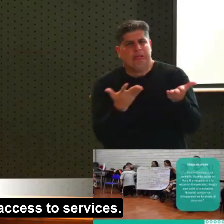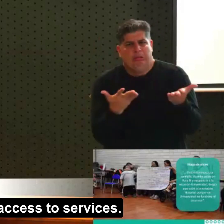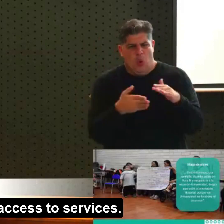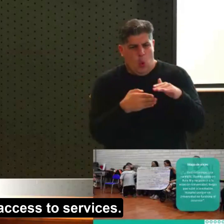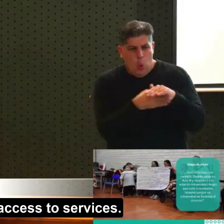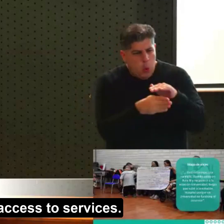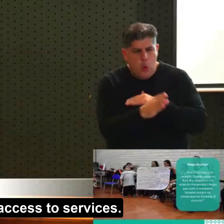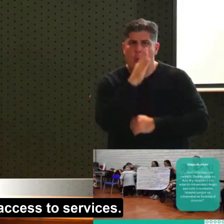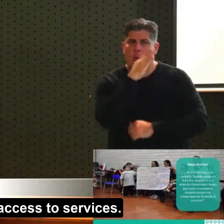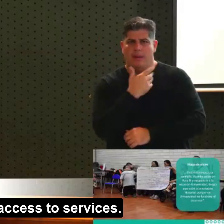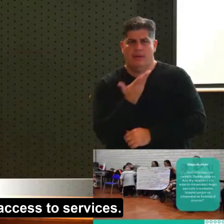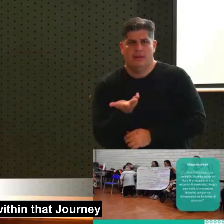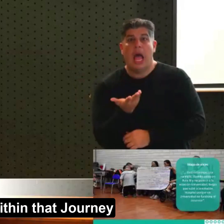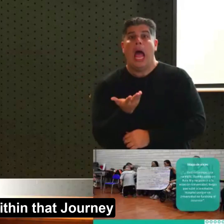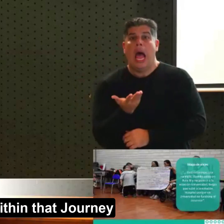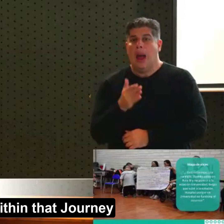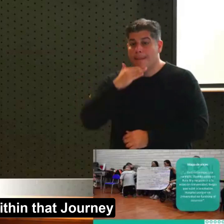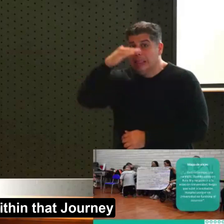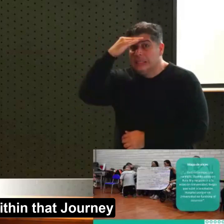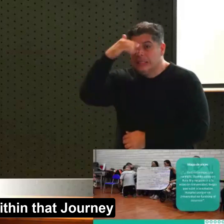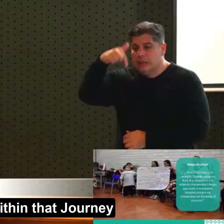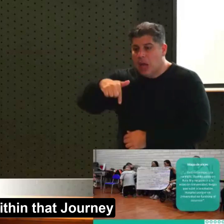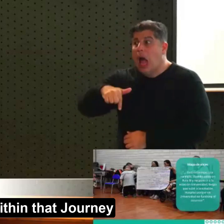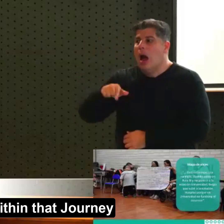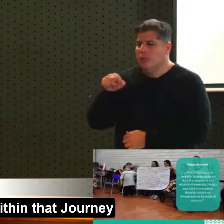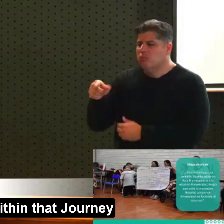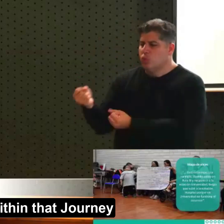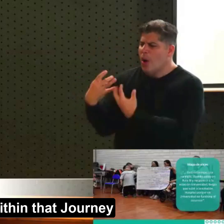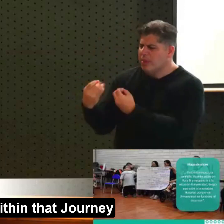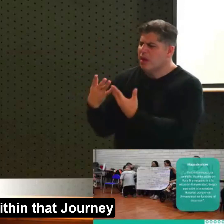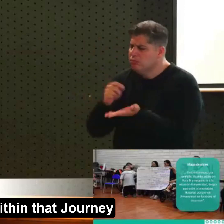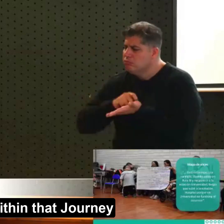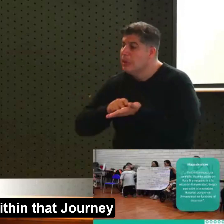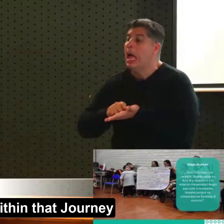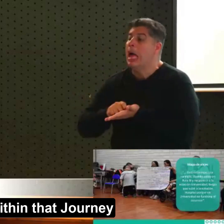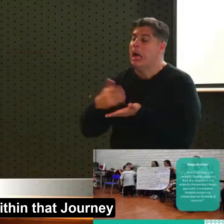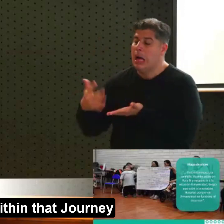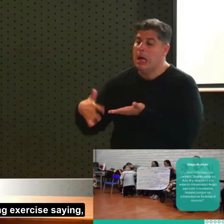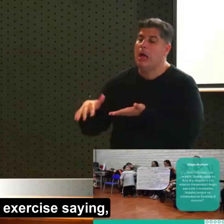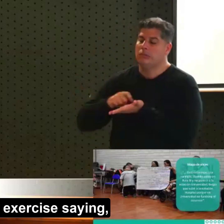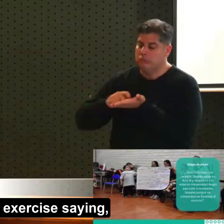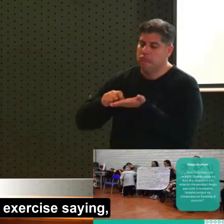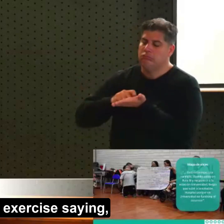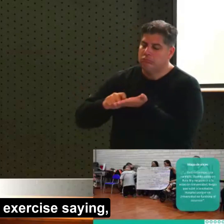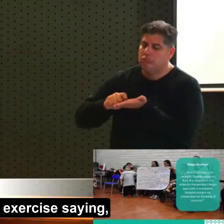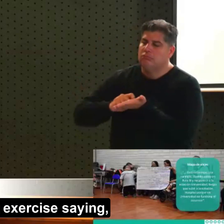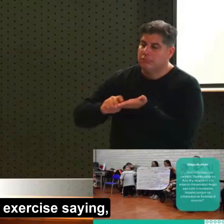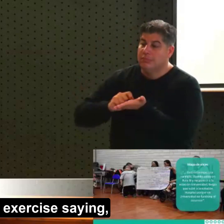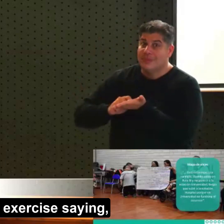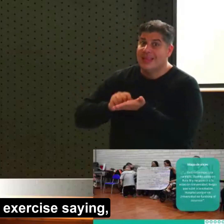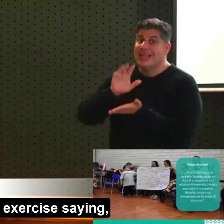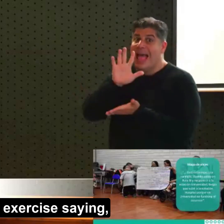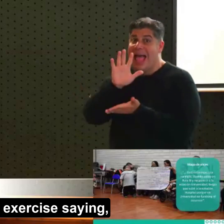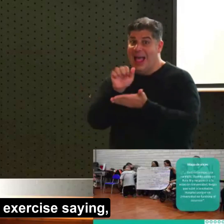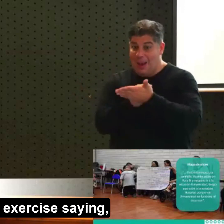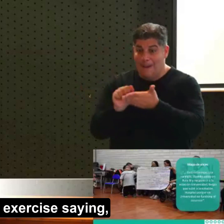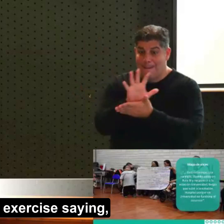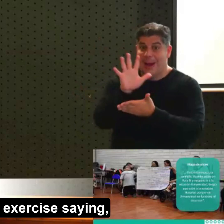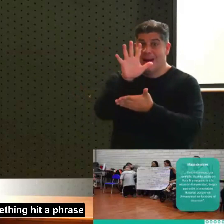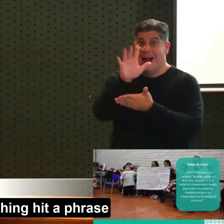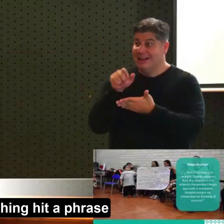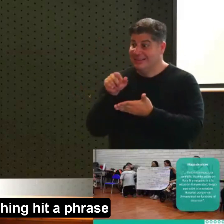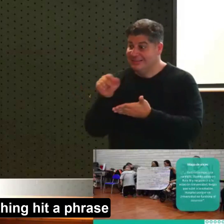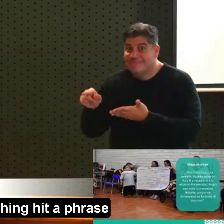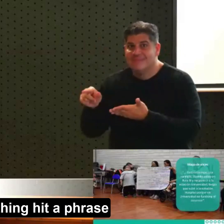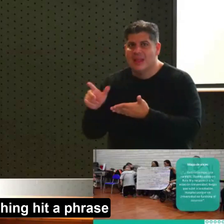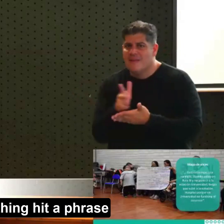that facilitate the access to services in Medellin. And so within that journey mapping exercise, a